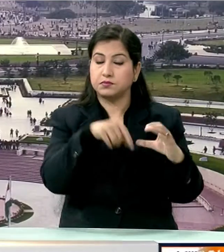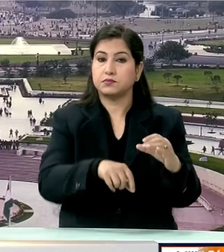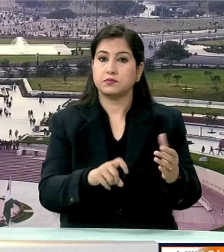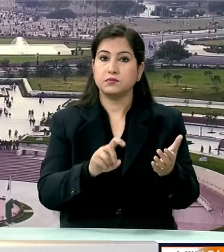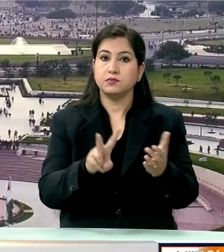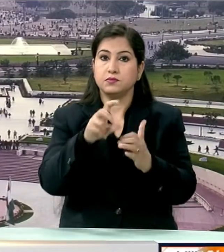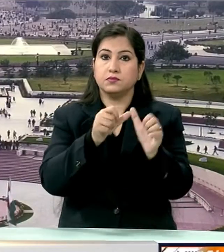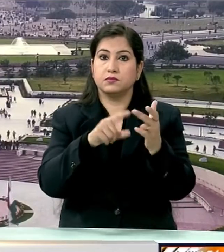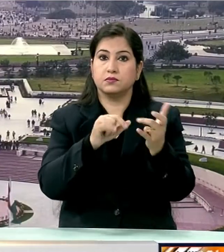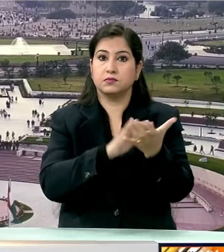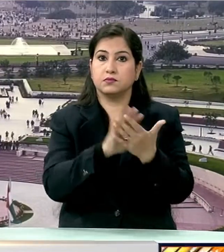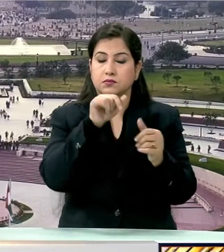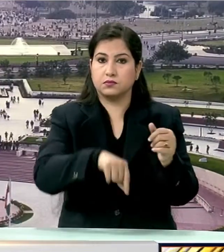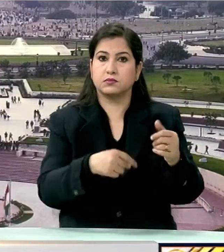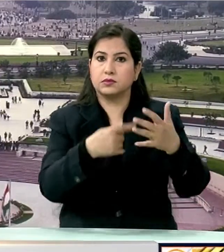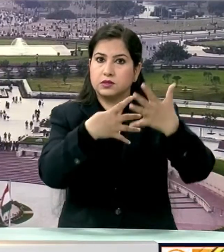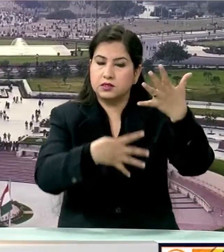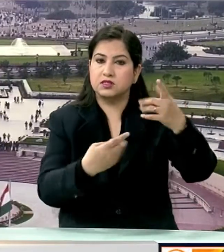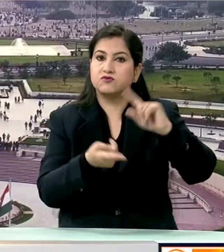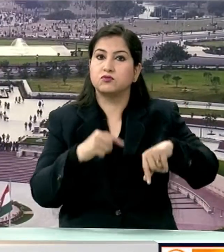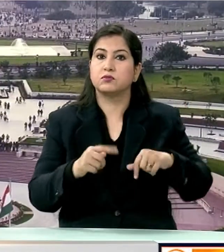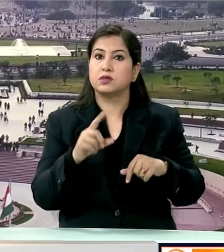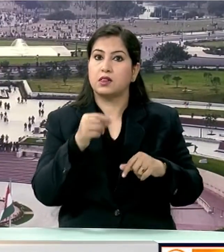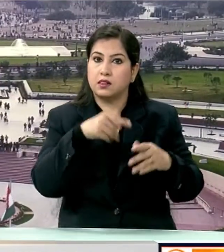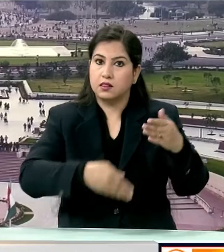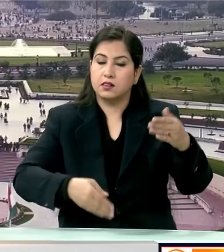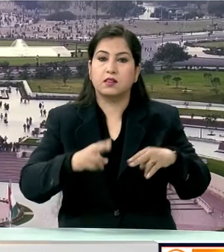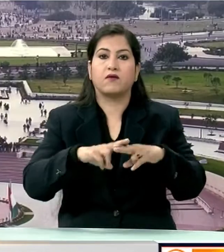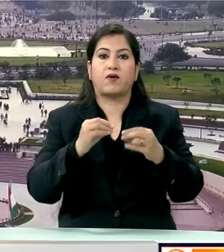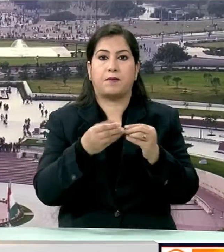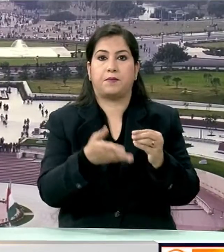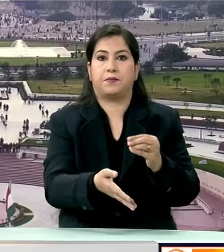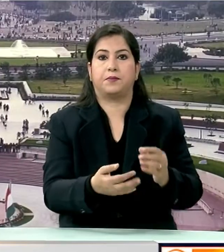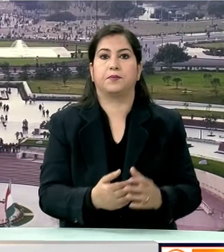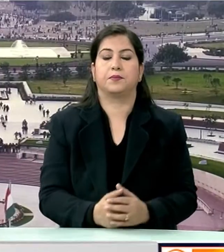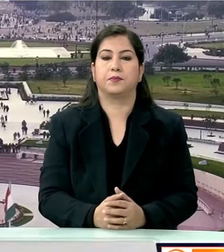Vaishali moving up to the 9th place from 10th rank in February.